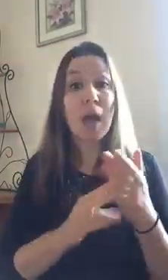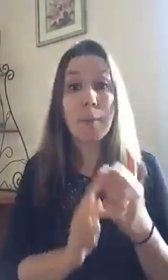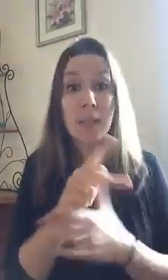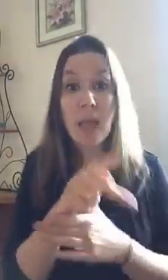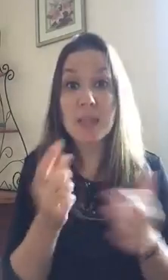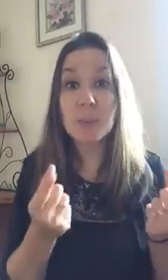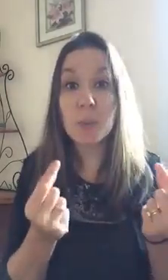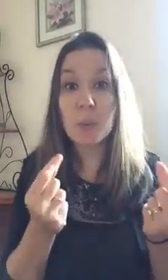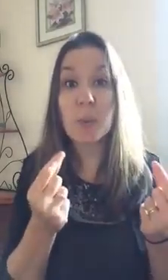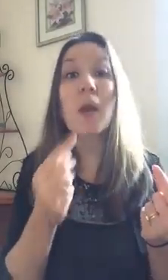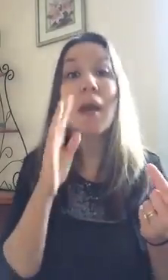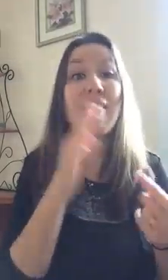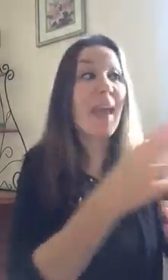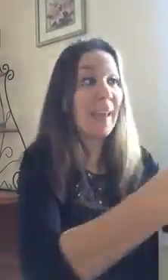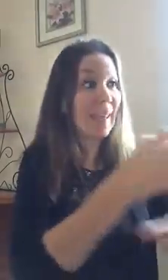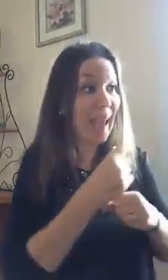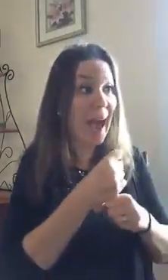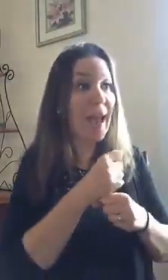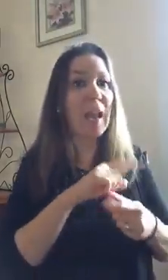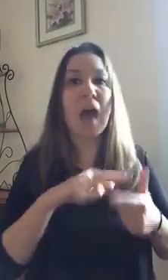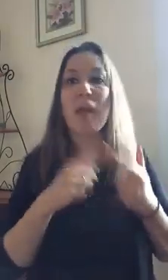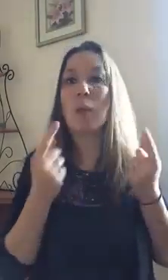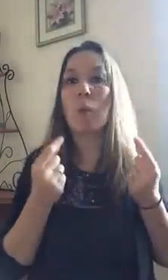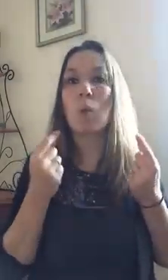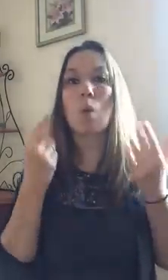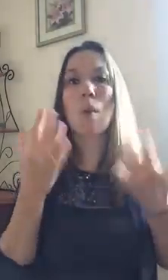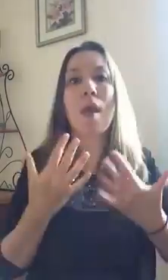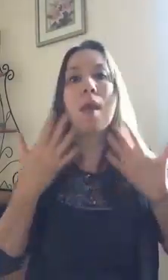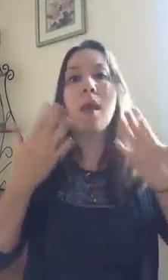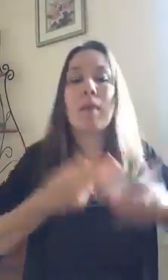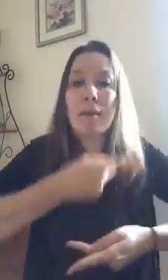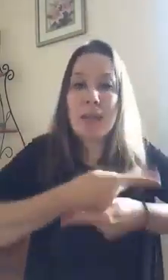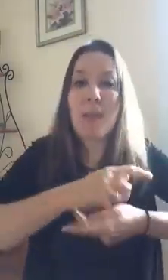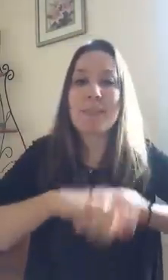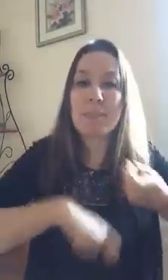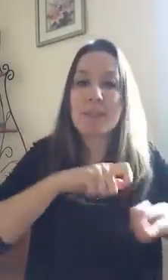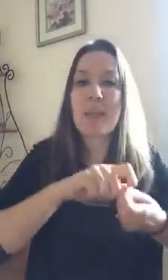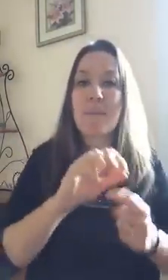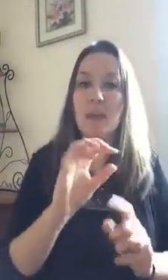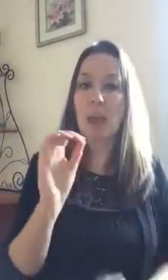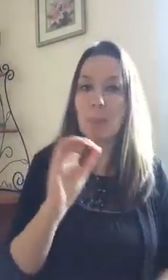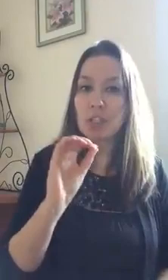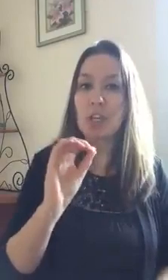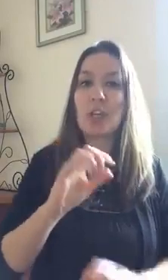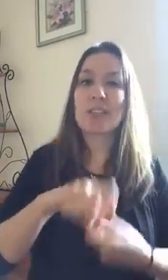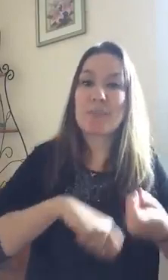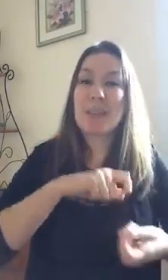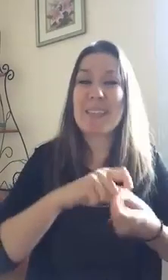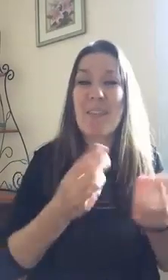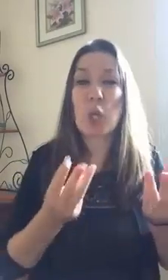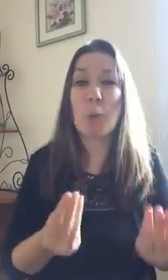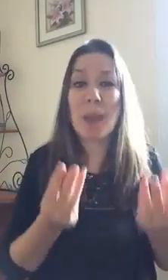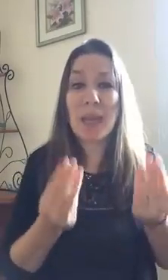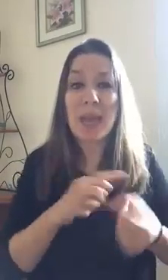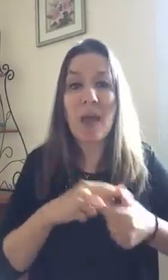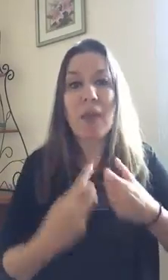be kept at a certain temperature, at a certain humidity, and then maybe stored for maybe a month before they can even